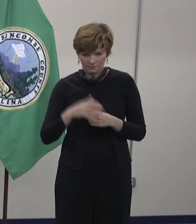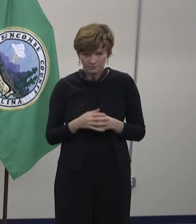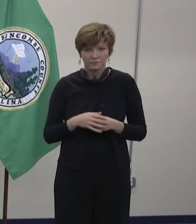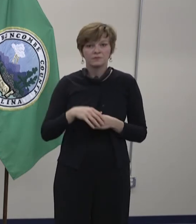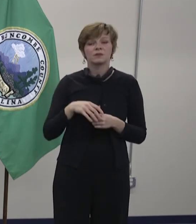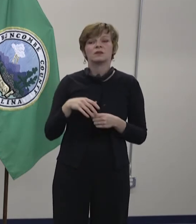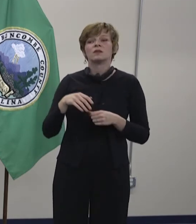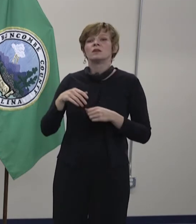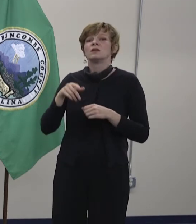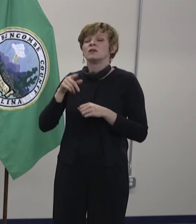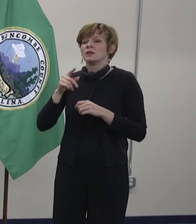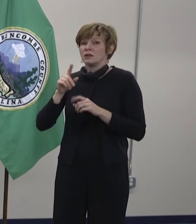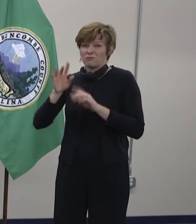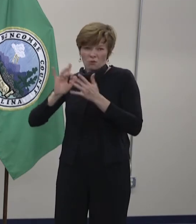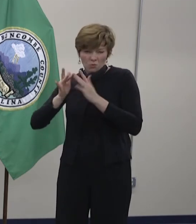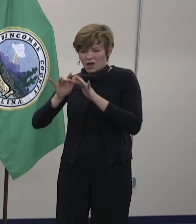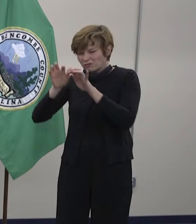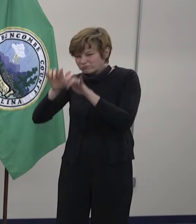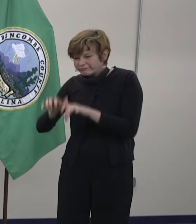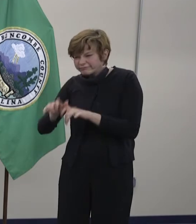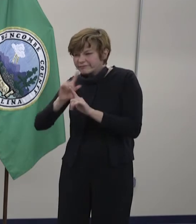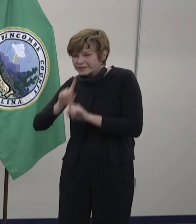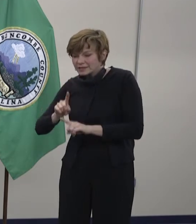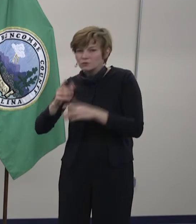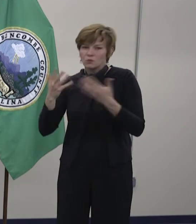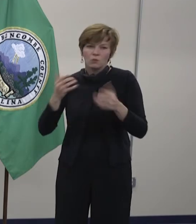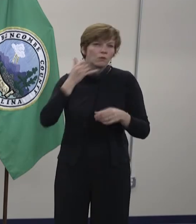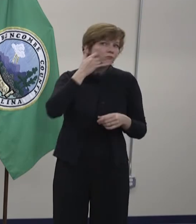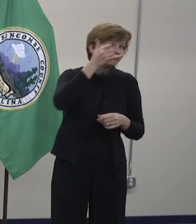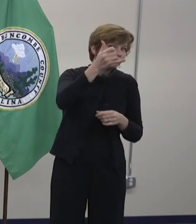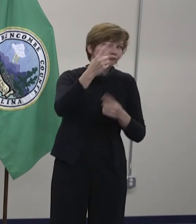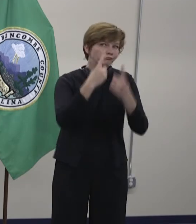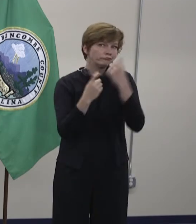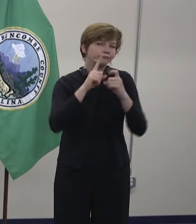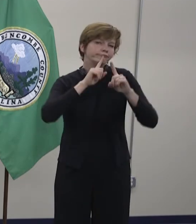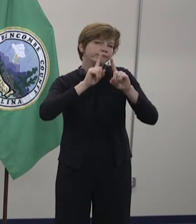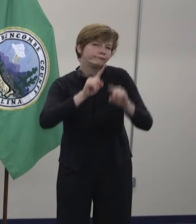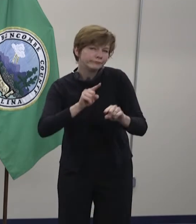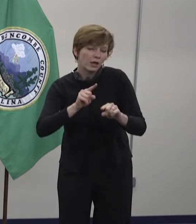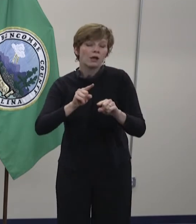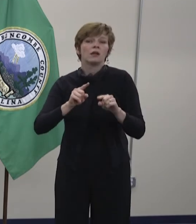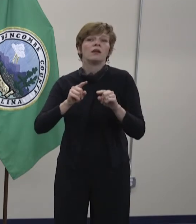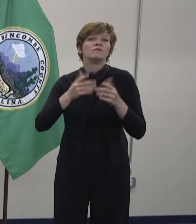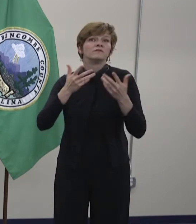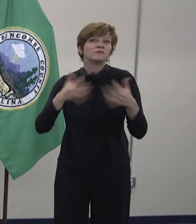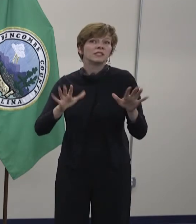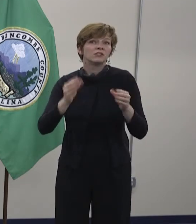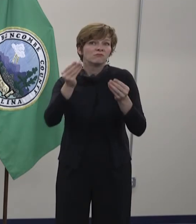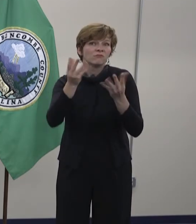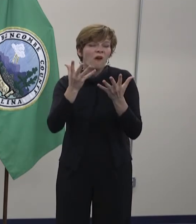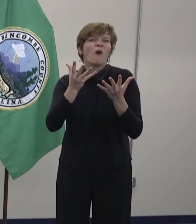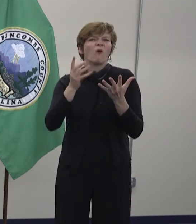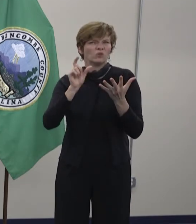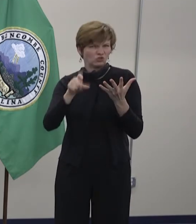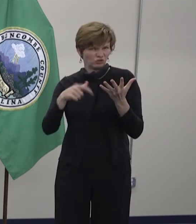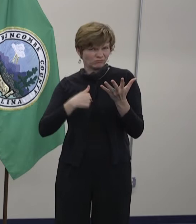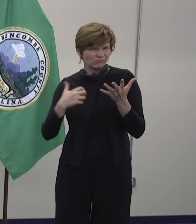self-checker online or over the phone and your answers indicate that you should be tested, you will fill out a registration